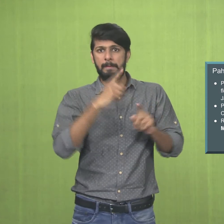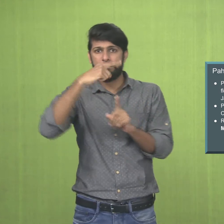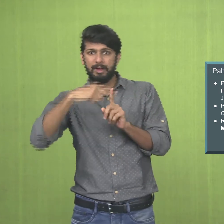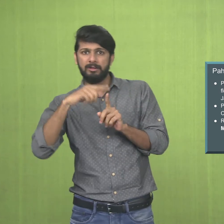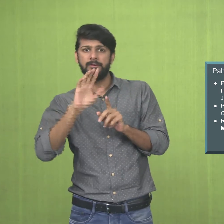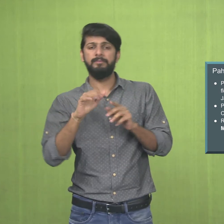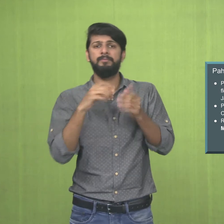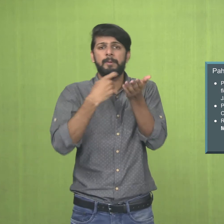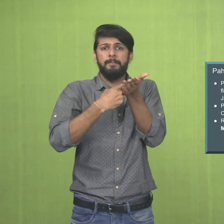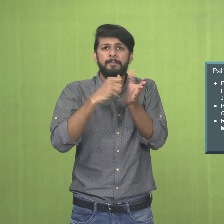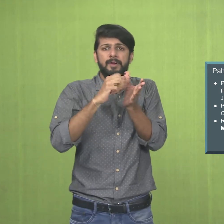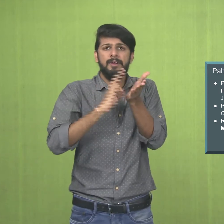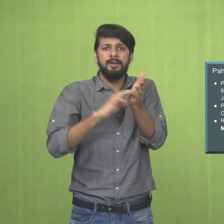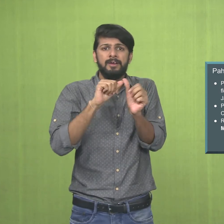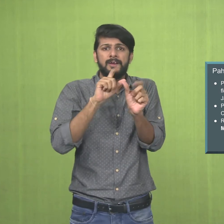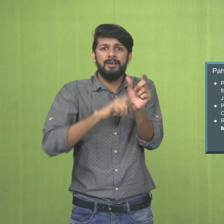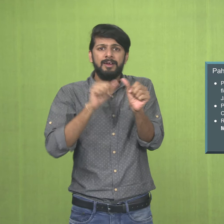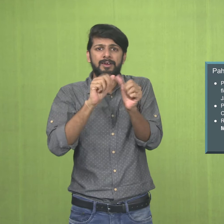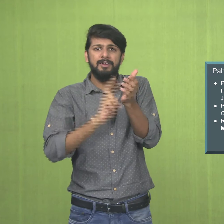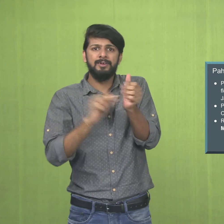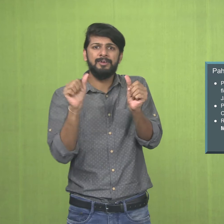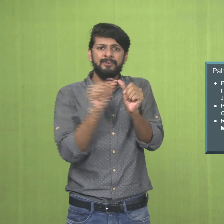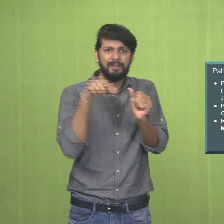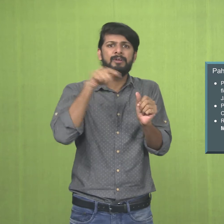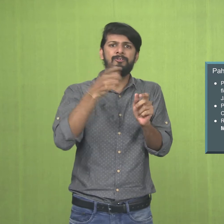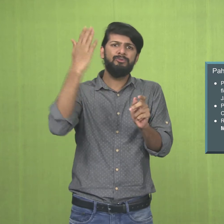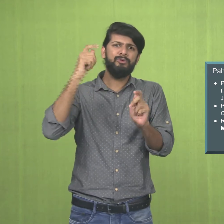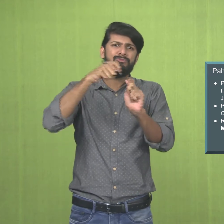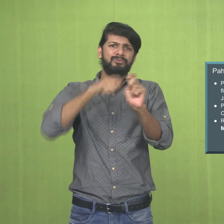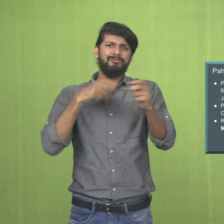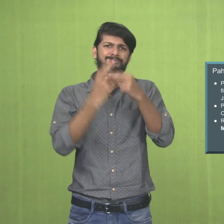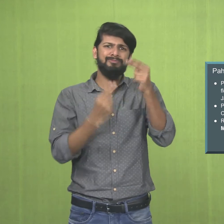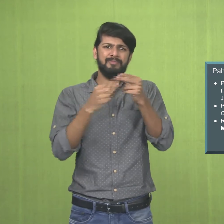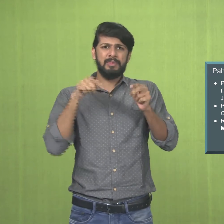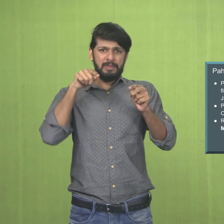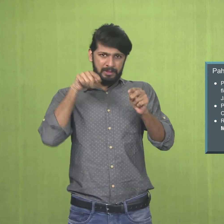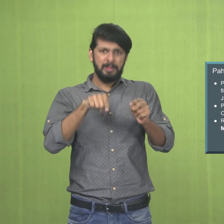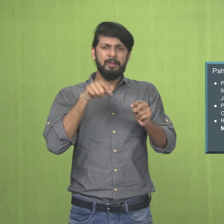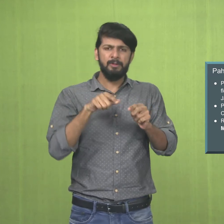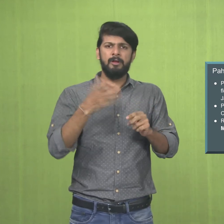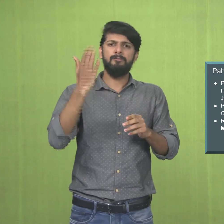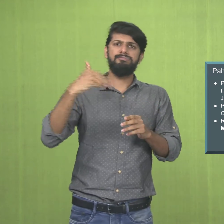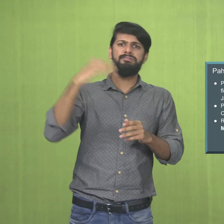as Mahabharat and Ramayana.